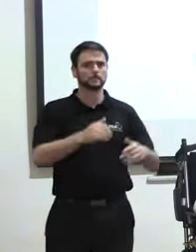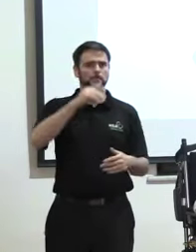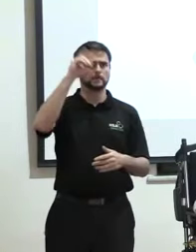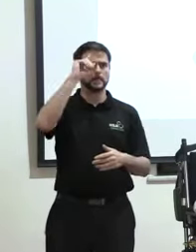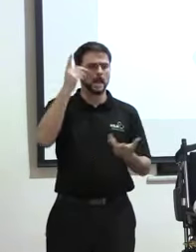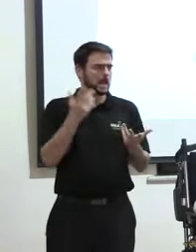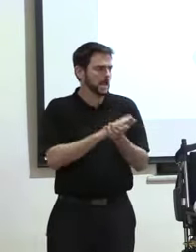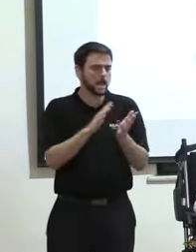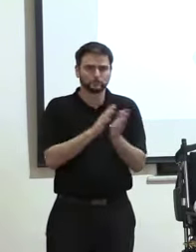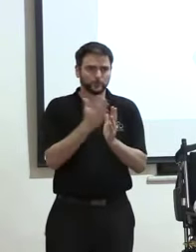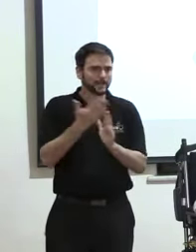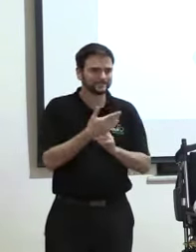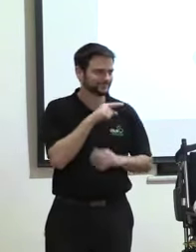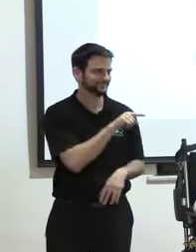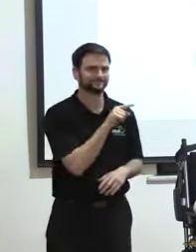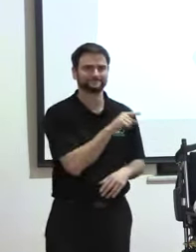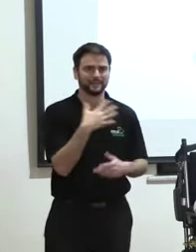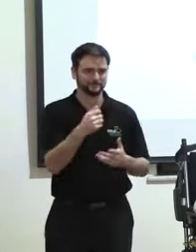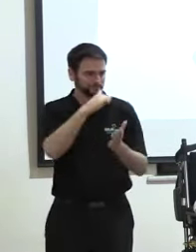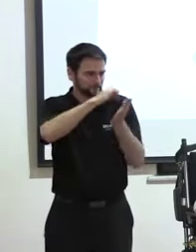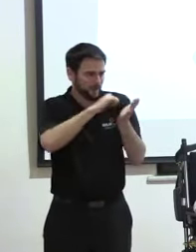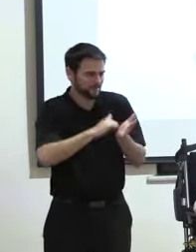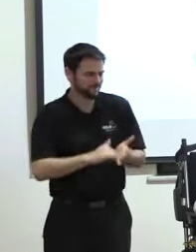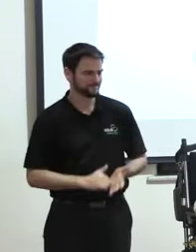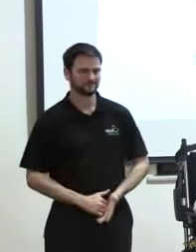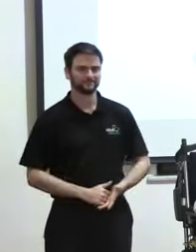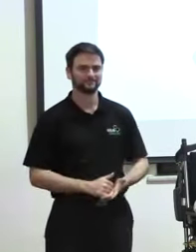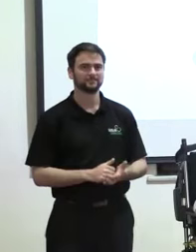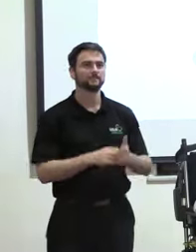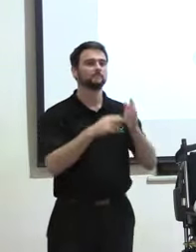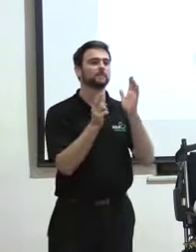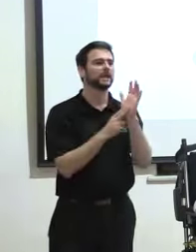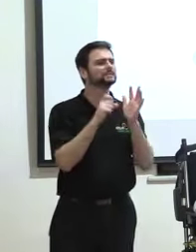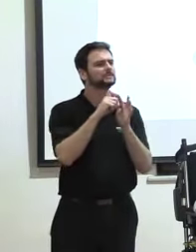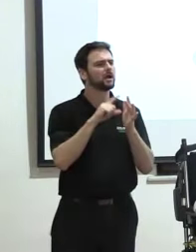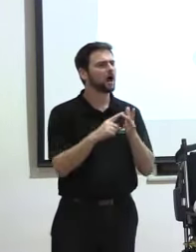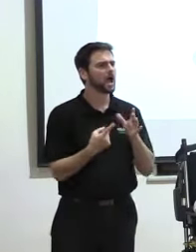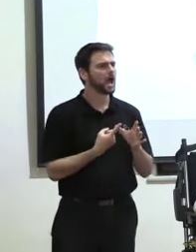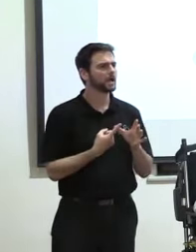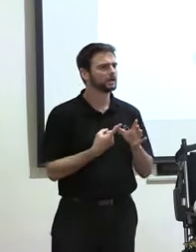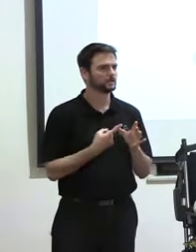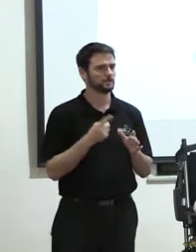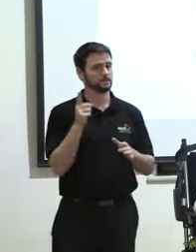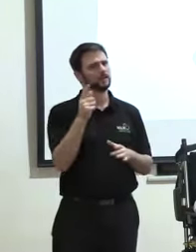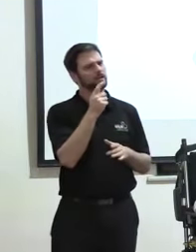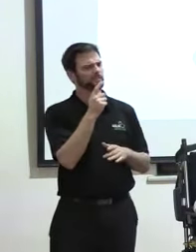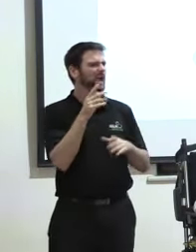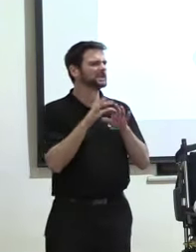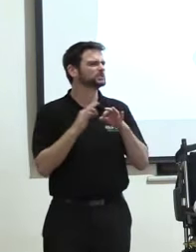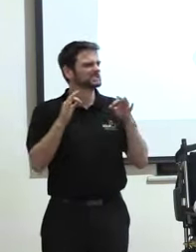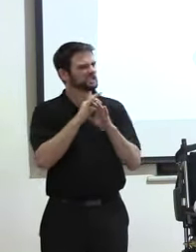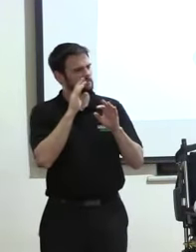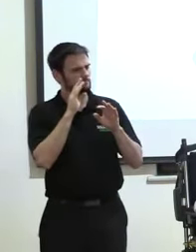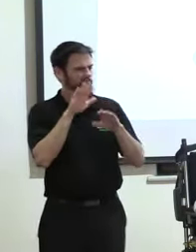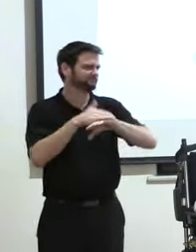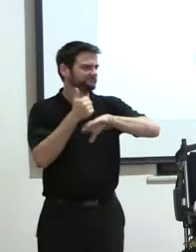know that the NDIA, so the National Disability Insurance Agency, they were a little bit surprised early on because some early plans